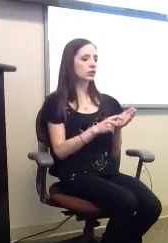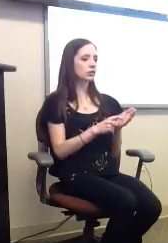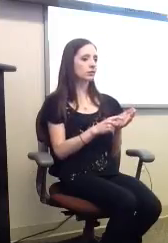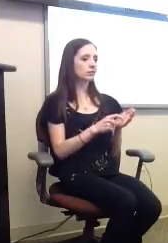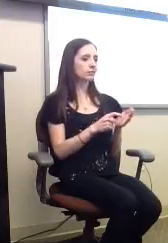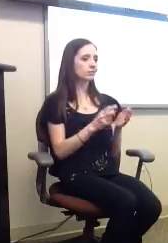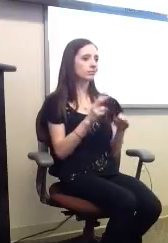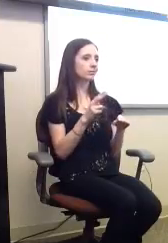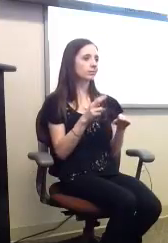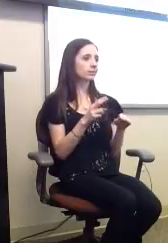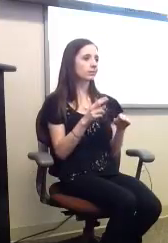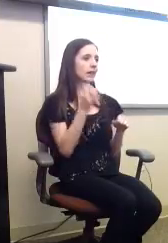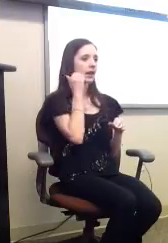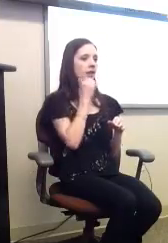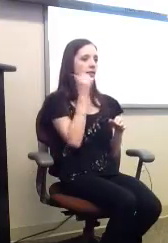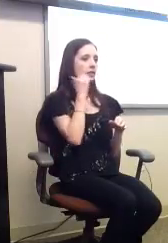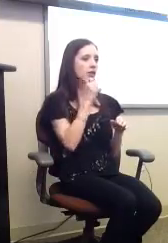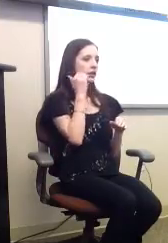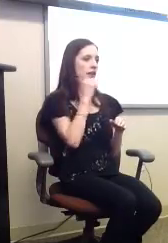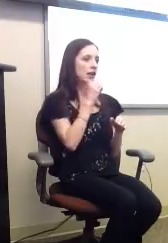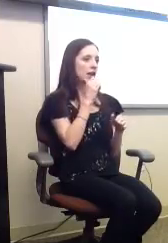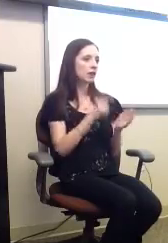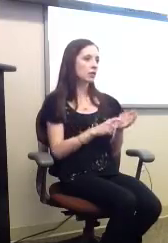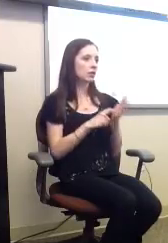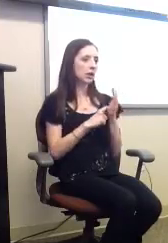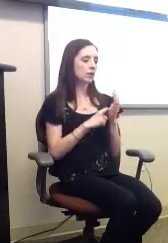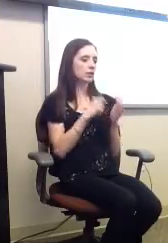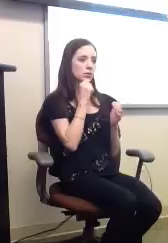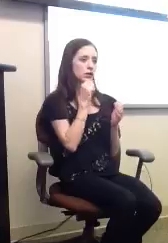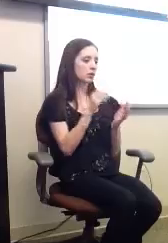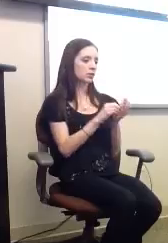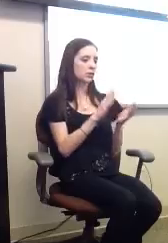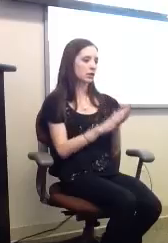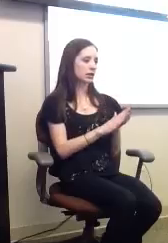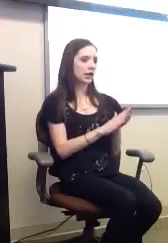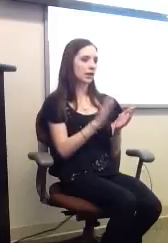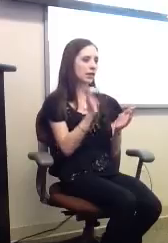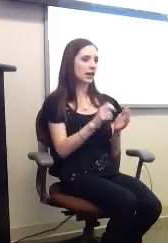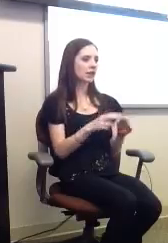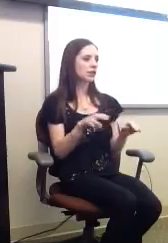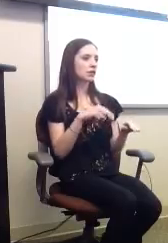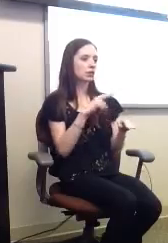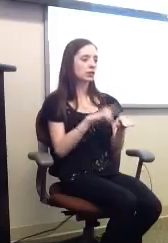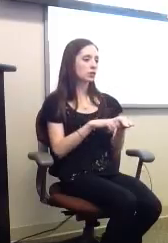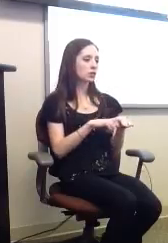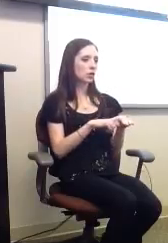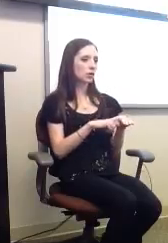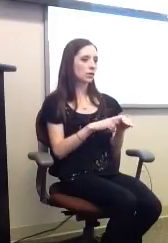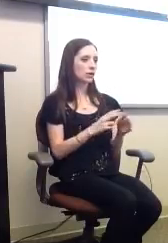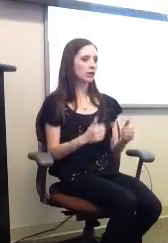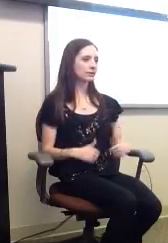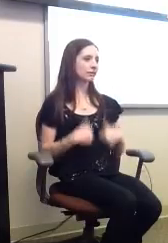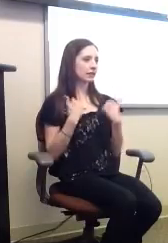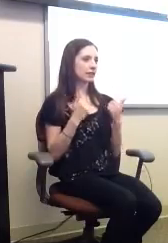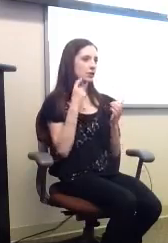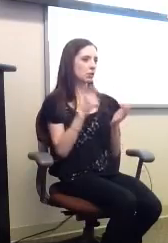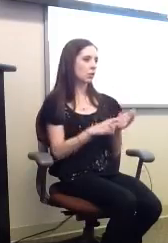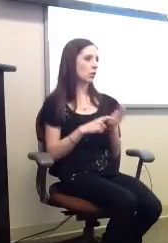don't give any extra credit for that. That's what the normal living requirement that we exempt off the top of when we do the 48